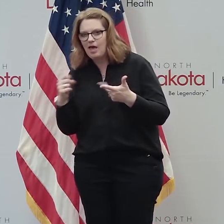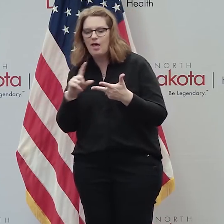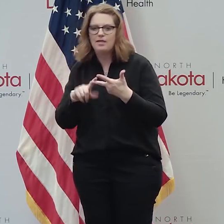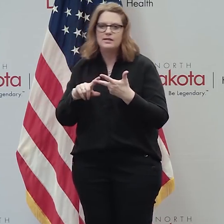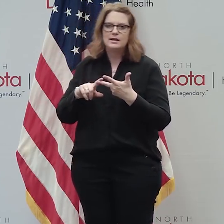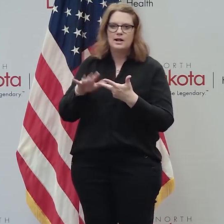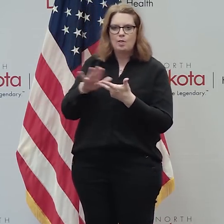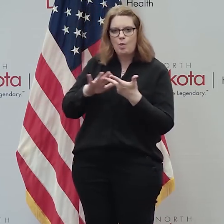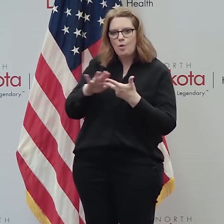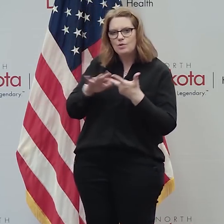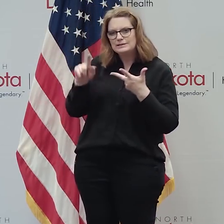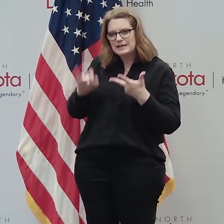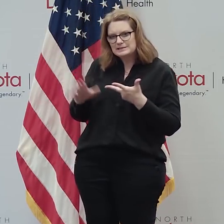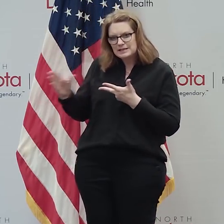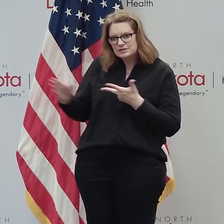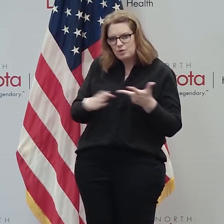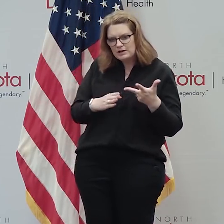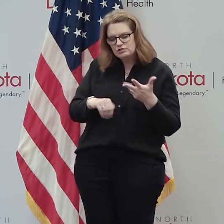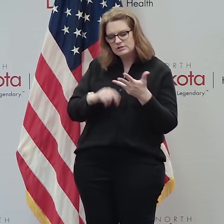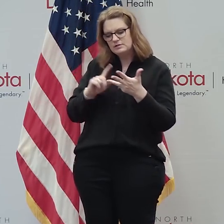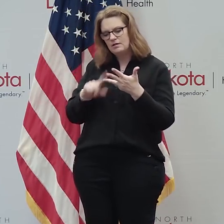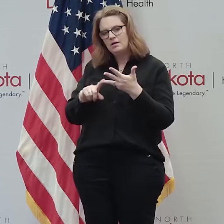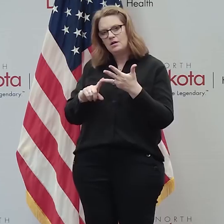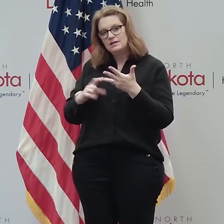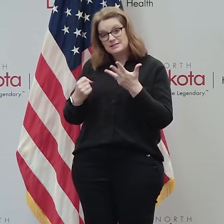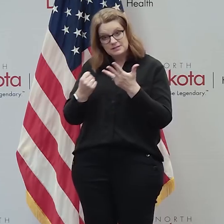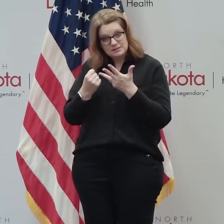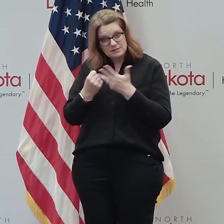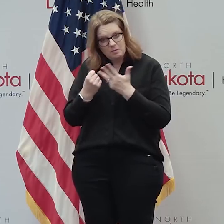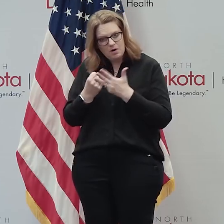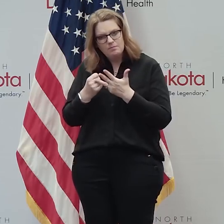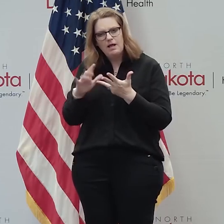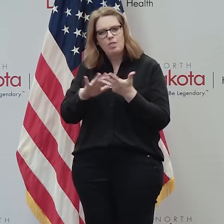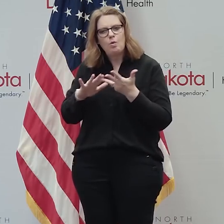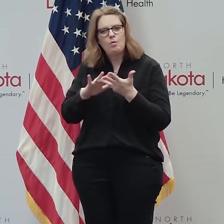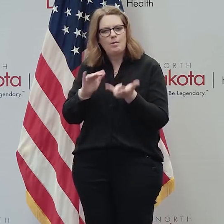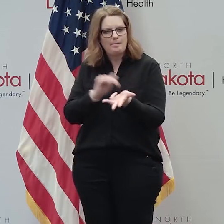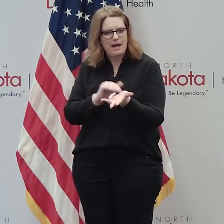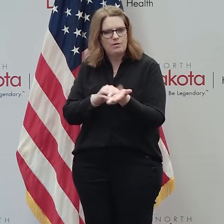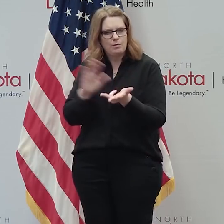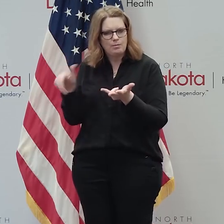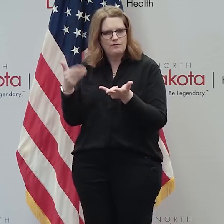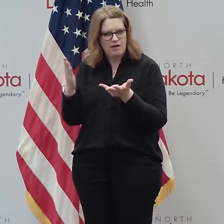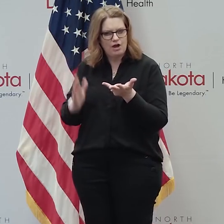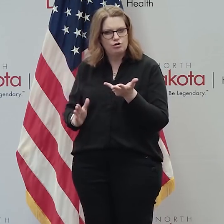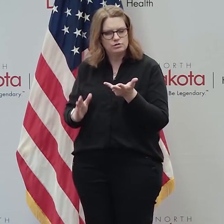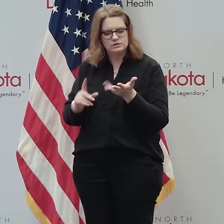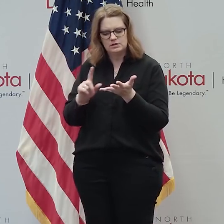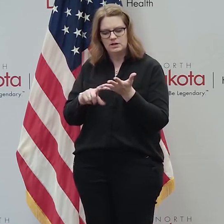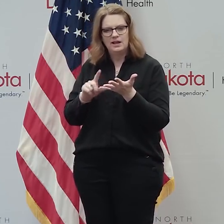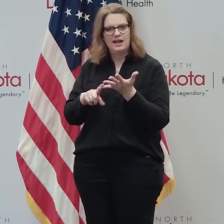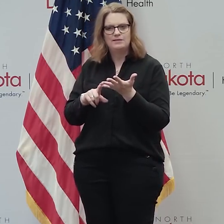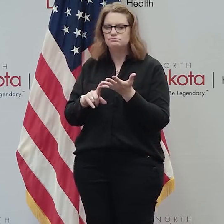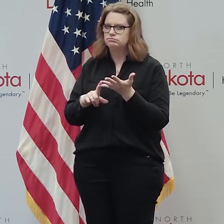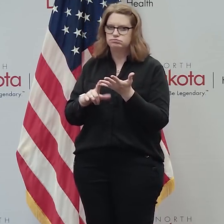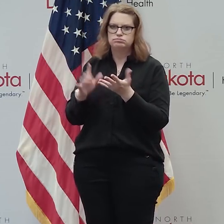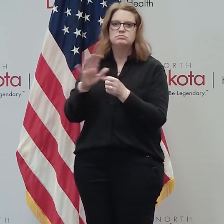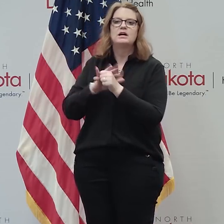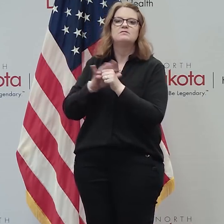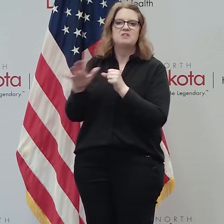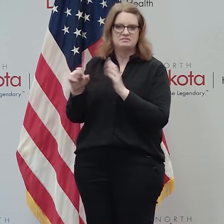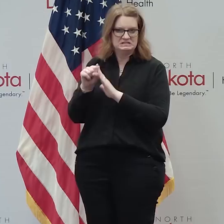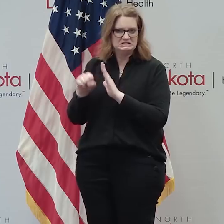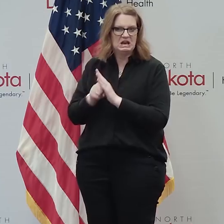detailed local testing strategies. They're going to be supported by local medical providers and ample amounts of state